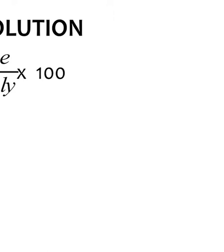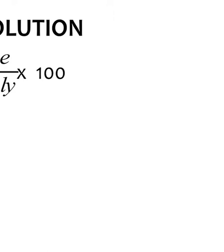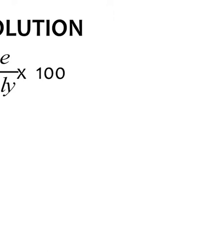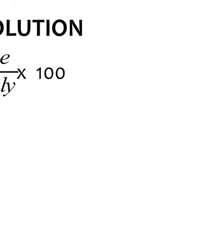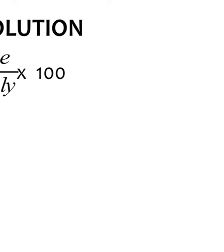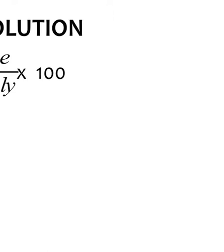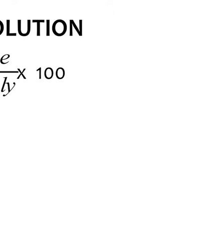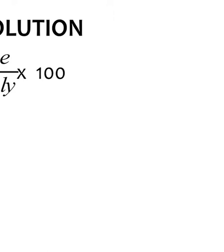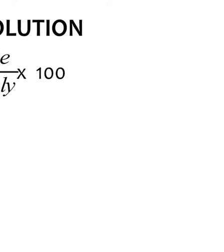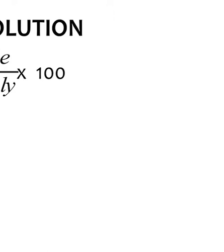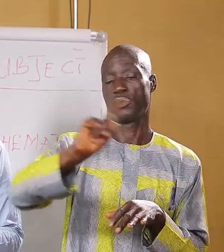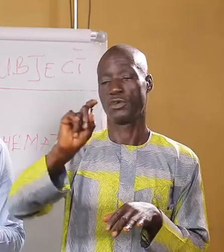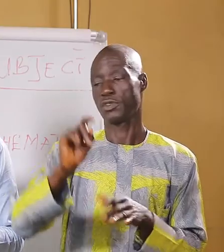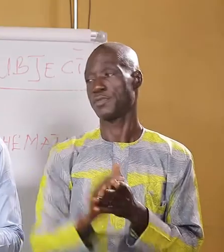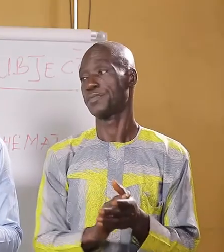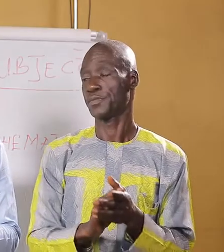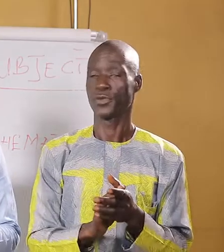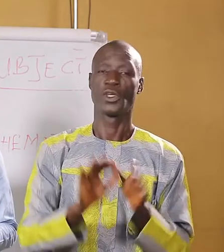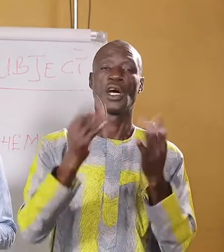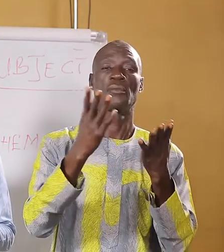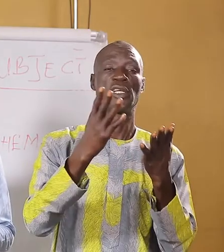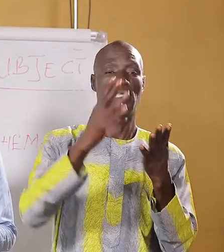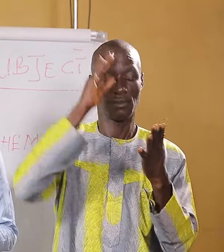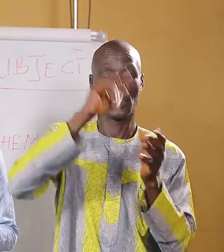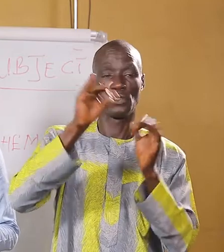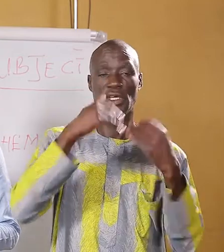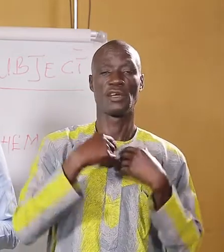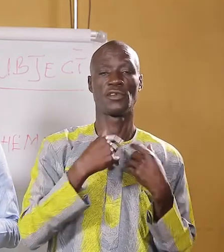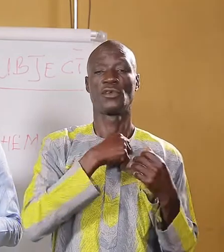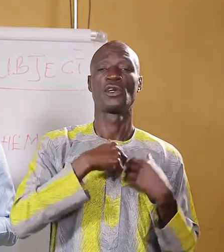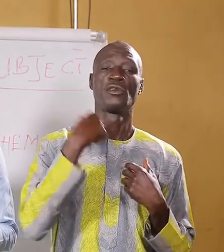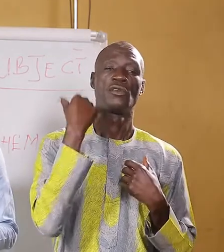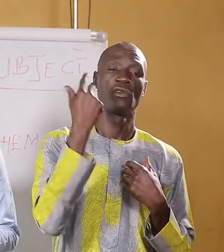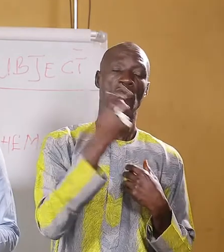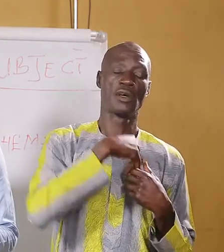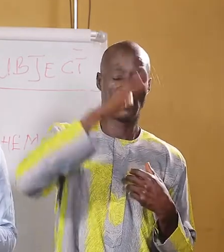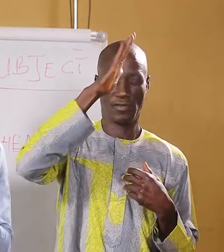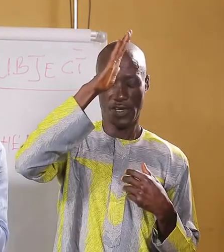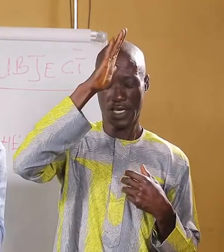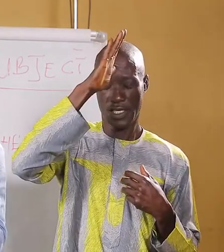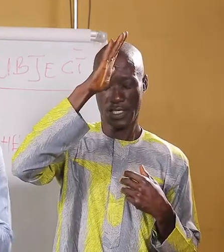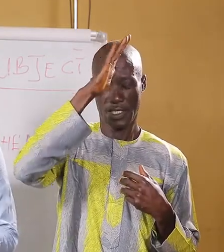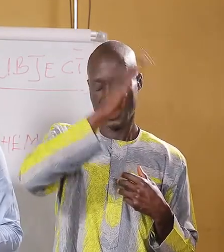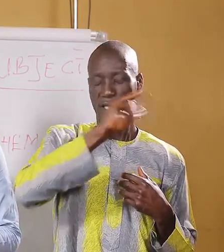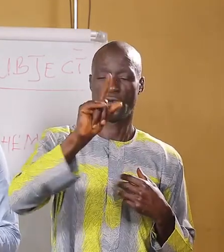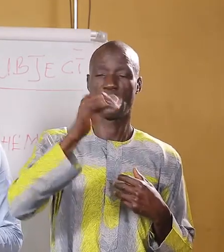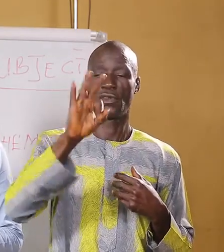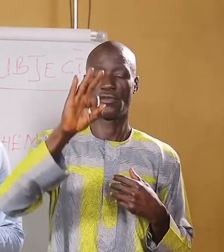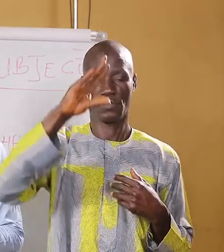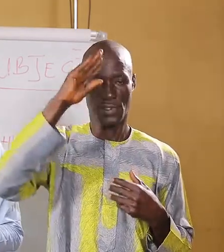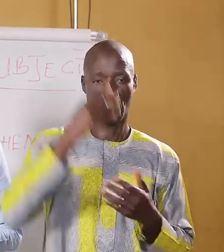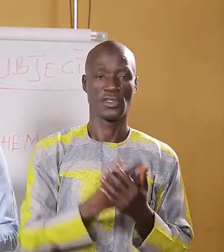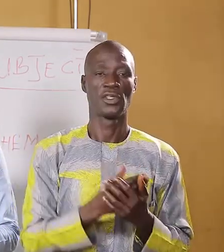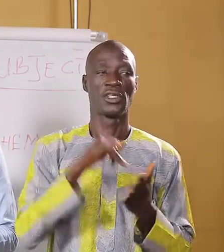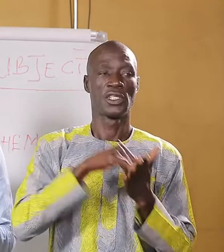multiplied by 100. So how many male do we have in the family? We have the father and 1 of the son.